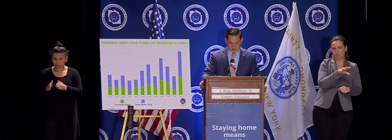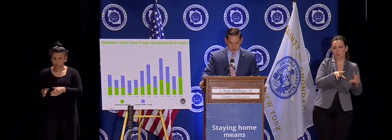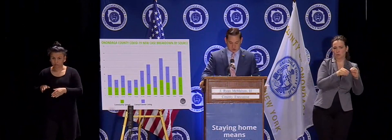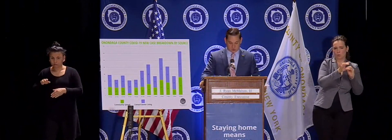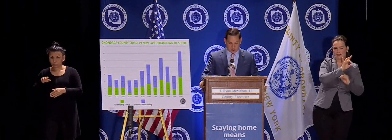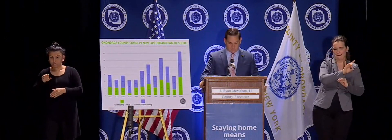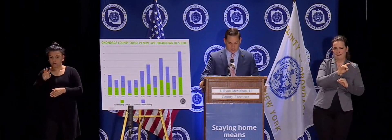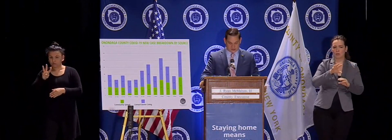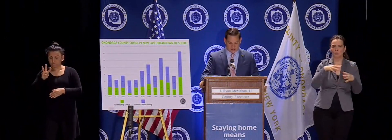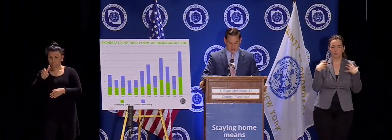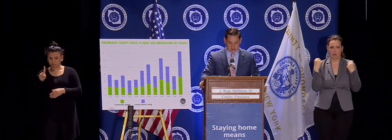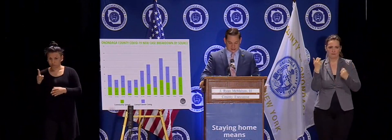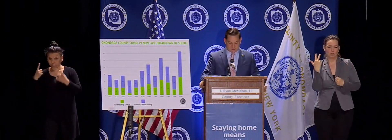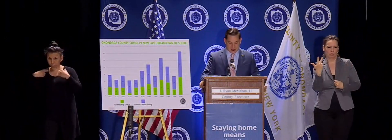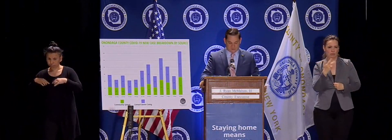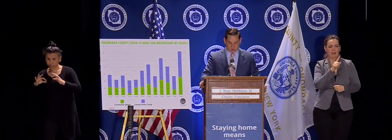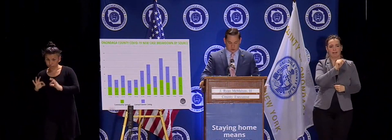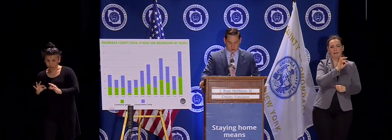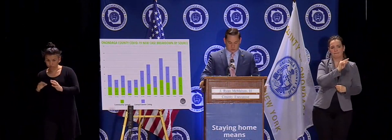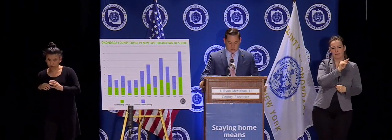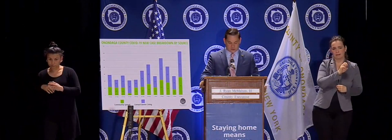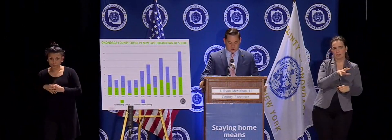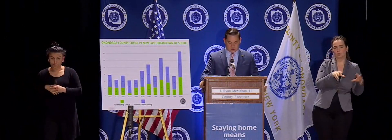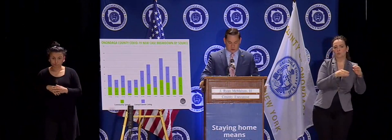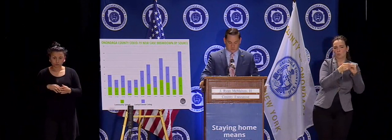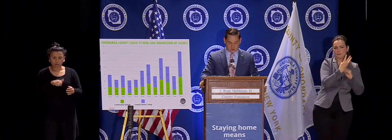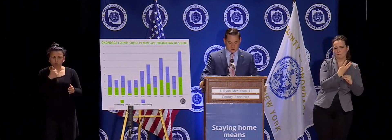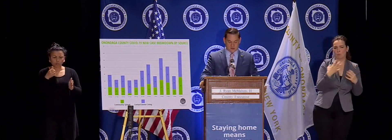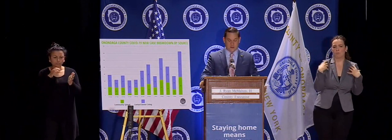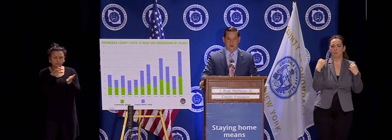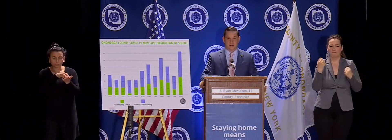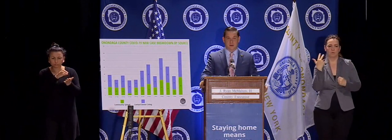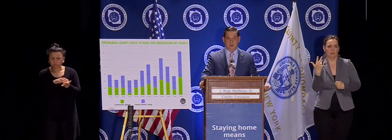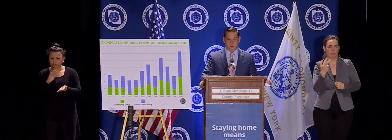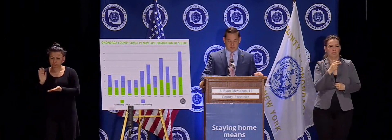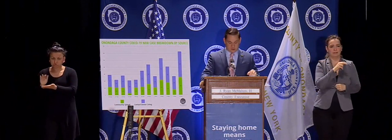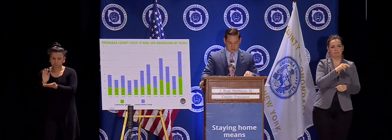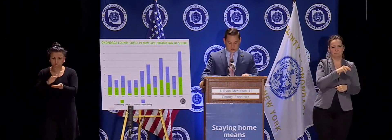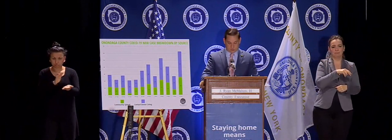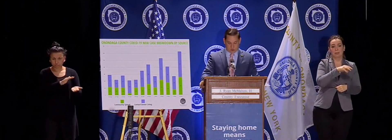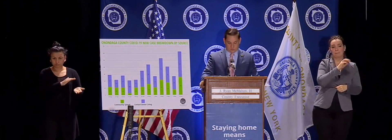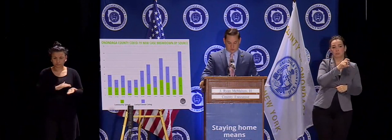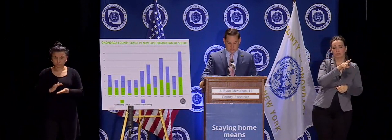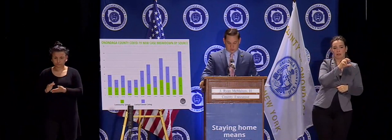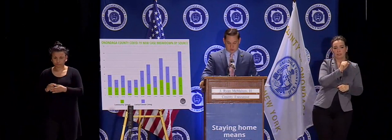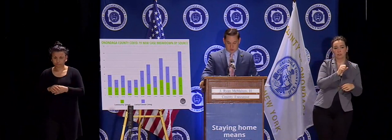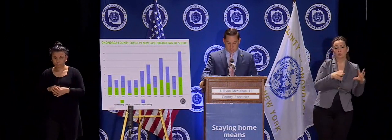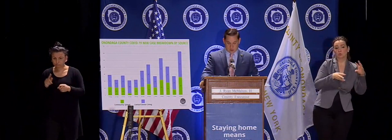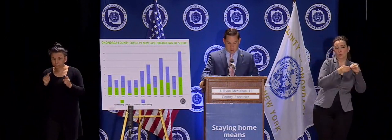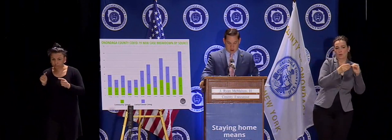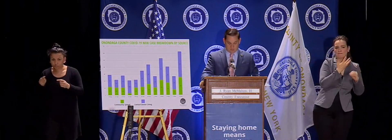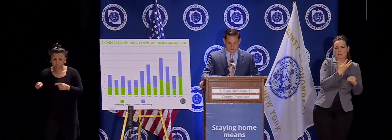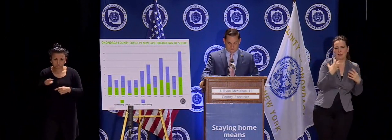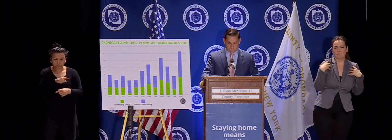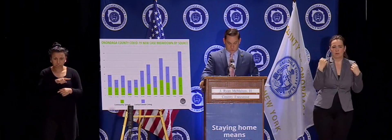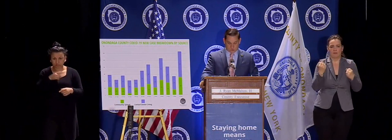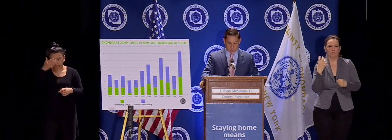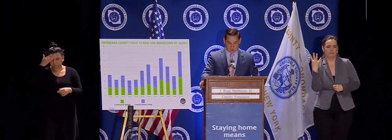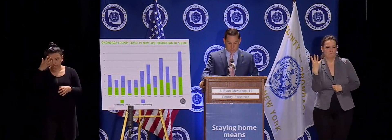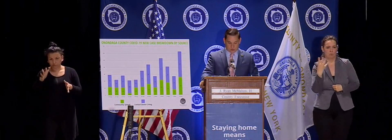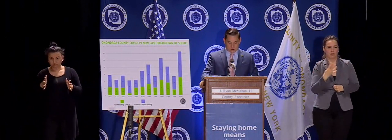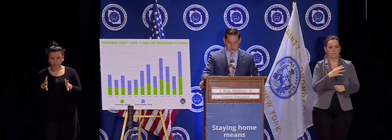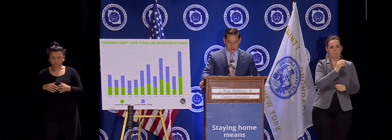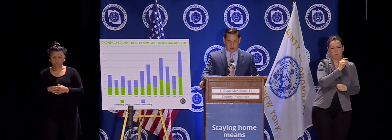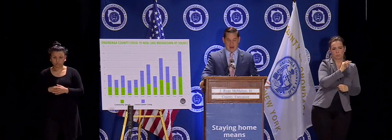Fabius, 2 cases, 2 recoveries. Spafford, 2 cases, 2 recoveries. And Tully, 2 cases, 2 recoveries.